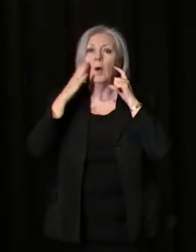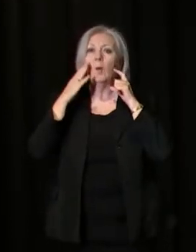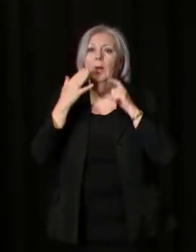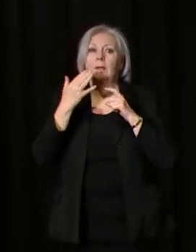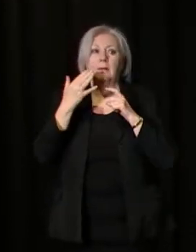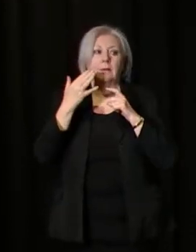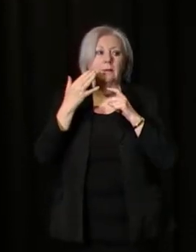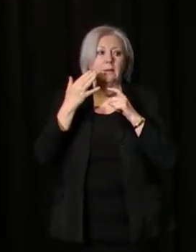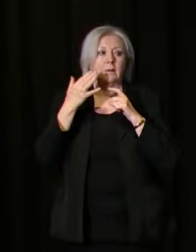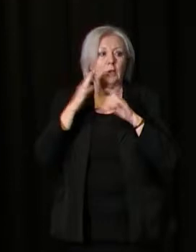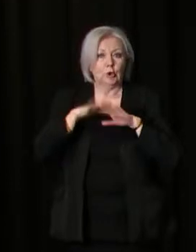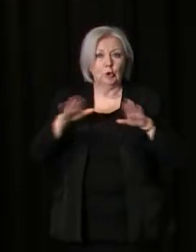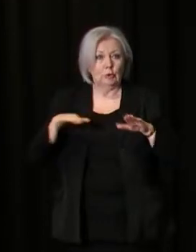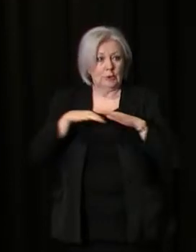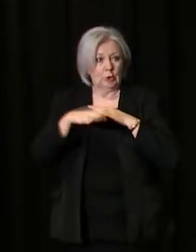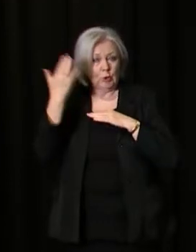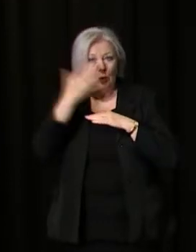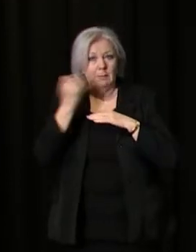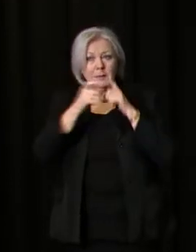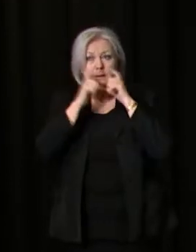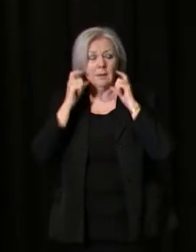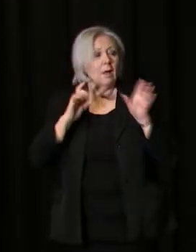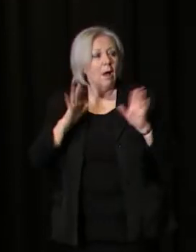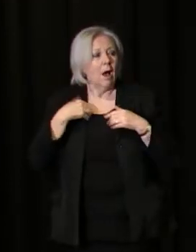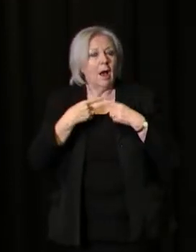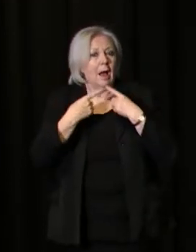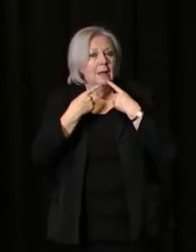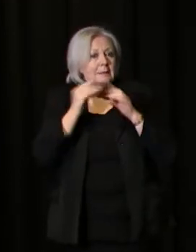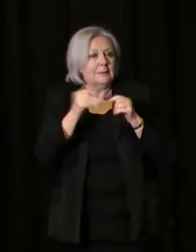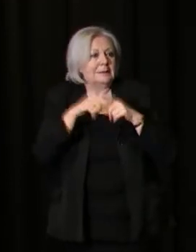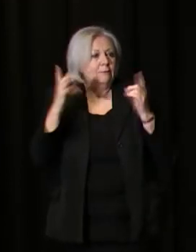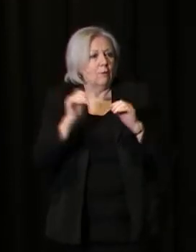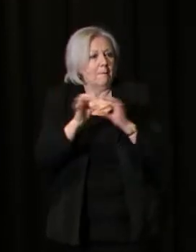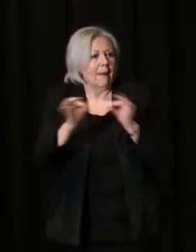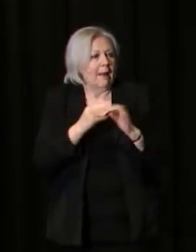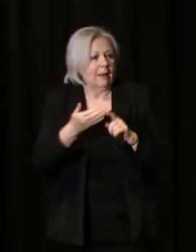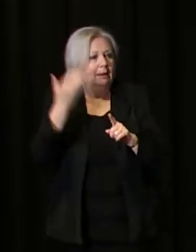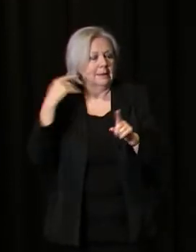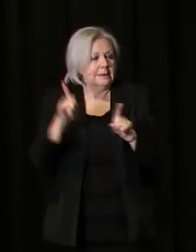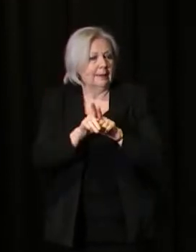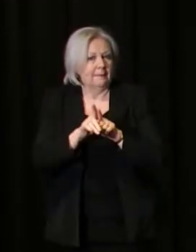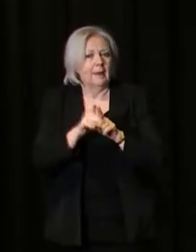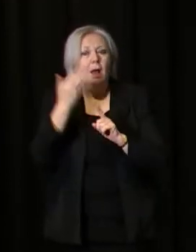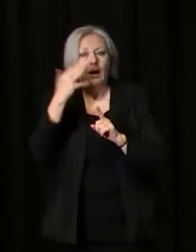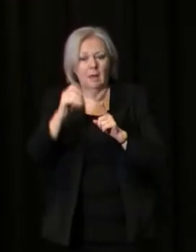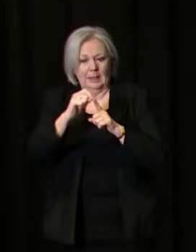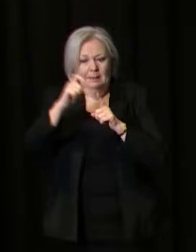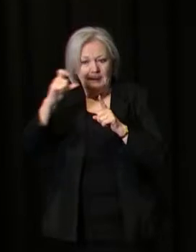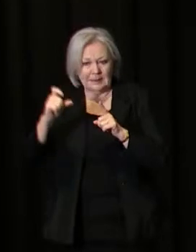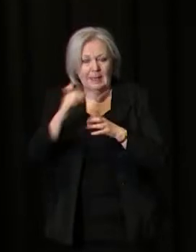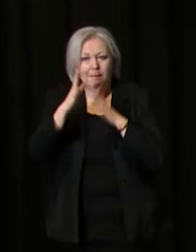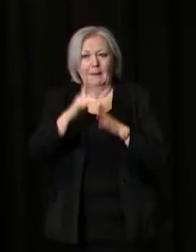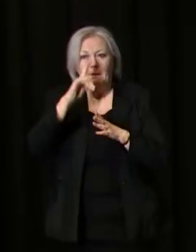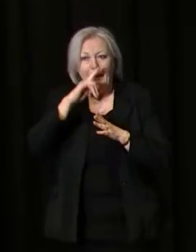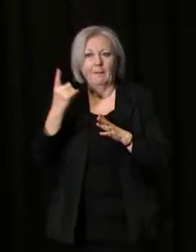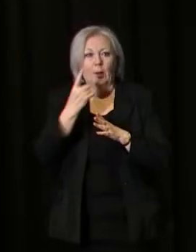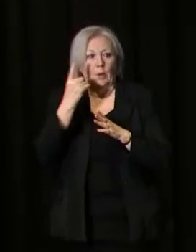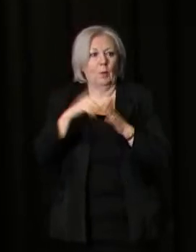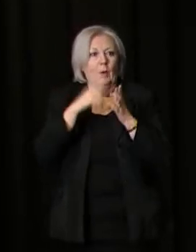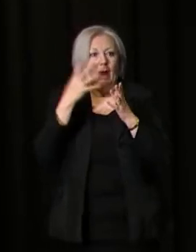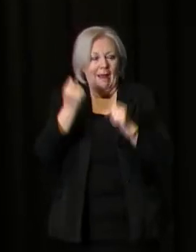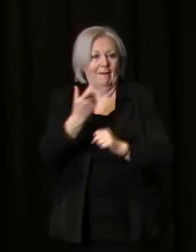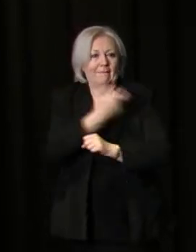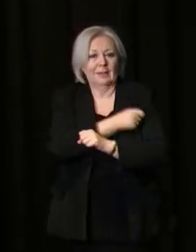Well, I'm not announcing any changes to the roadmap for schools. And again, 90% is 90% people who are vaccinated. Our kids will not be